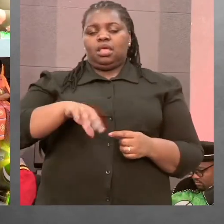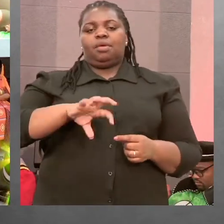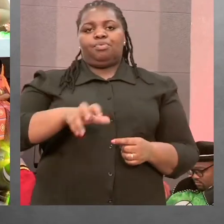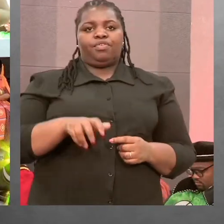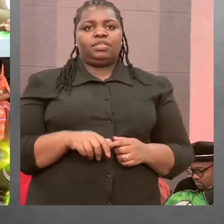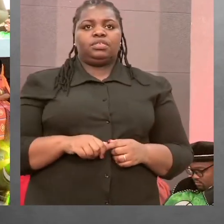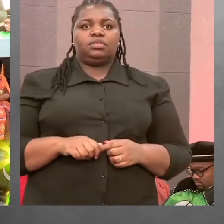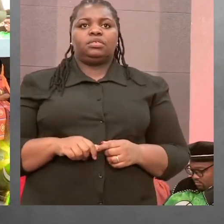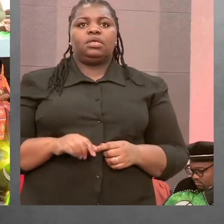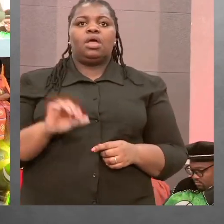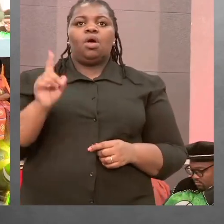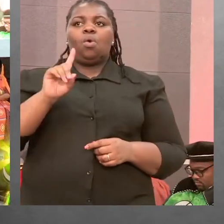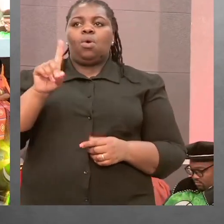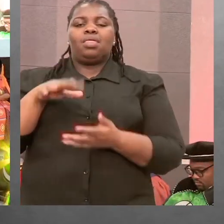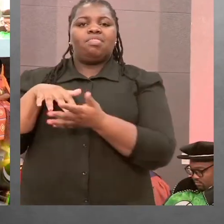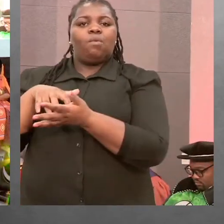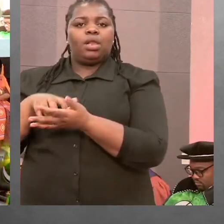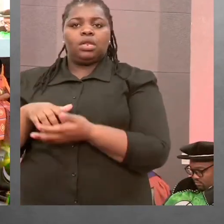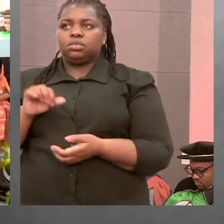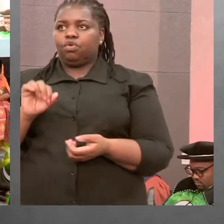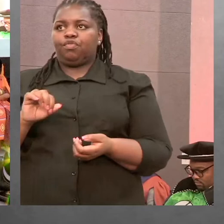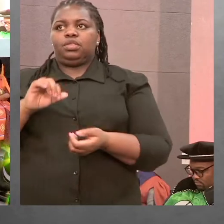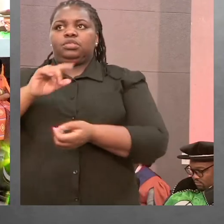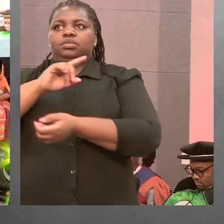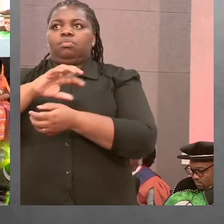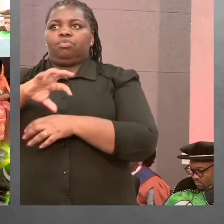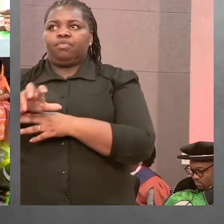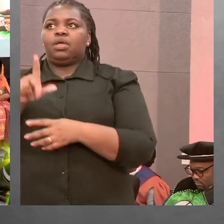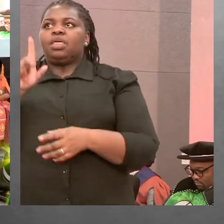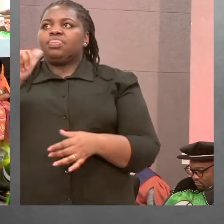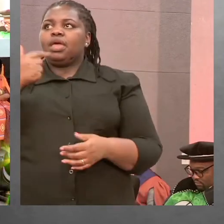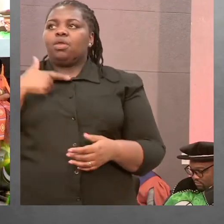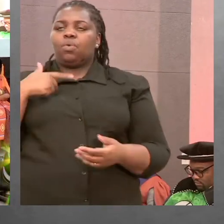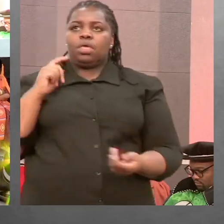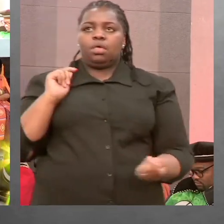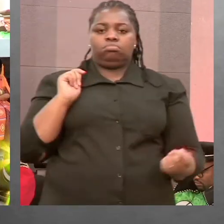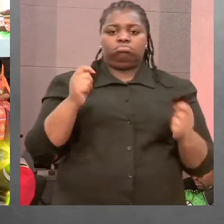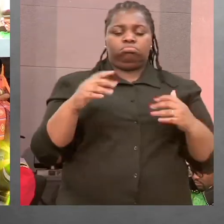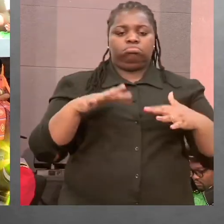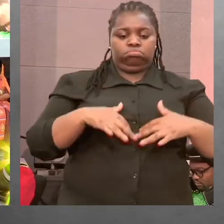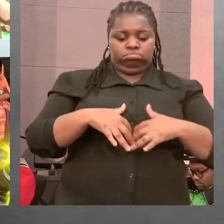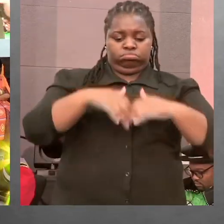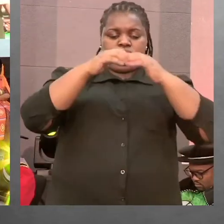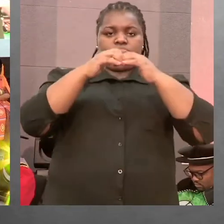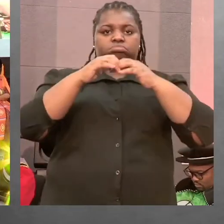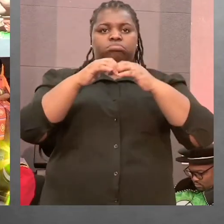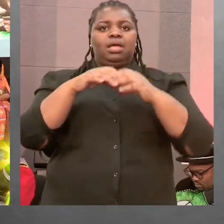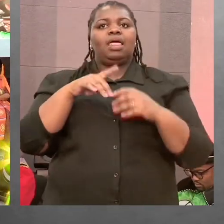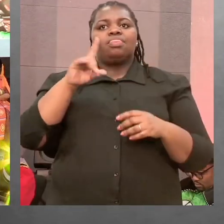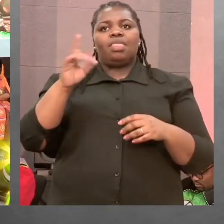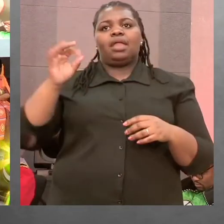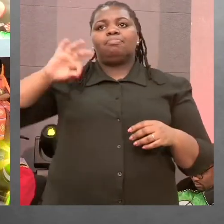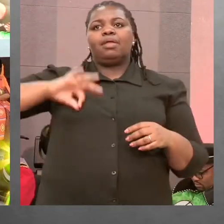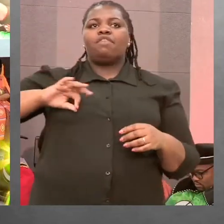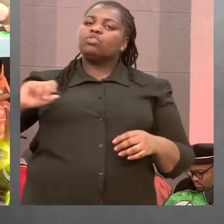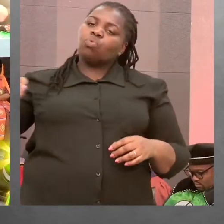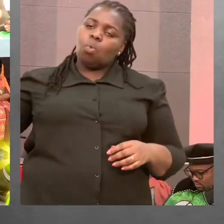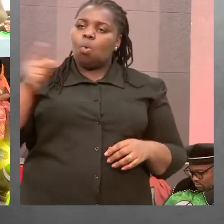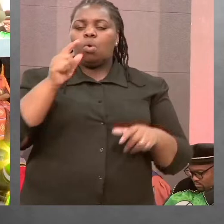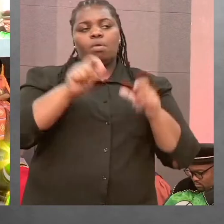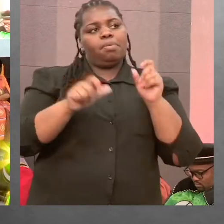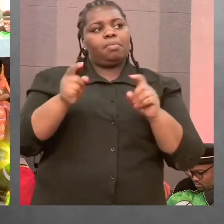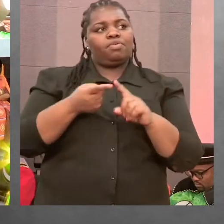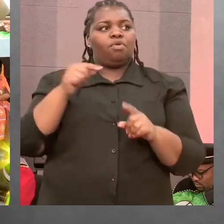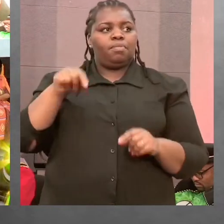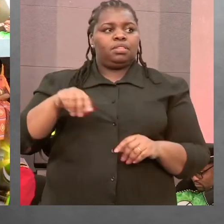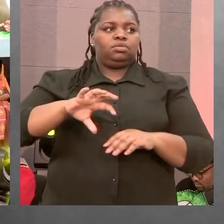province? And what are the shortfalls? And how do we augment and create a path that benefits all of the people of this